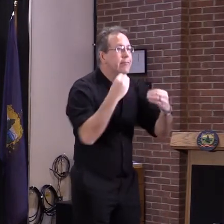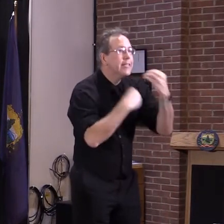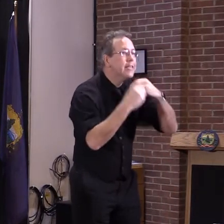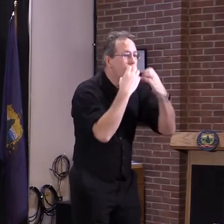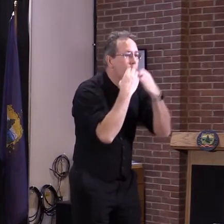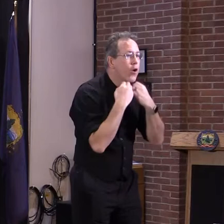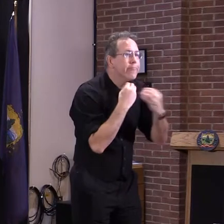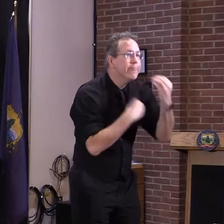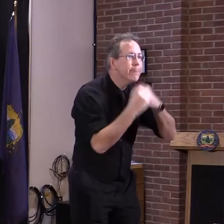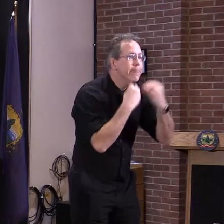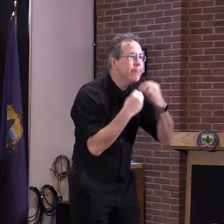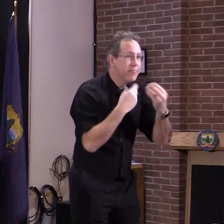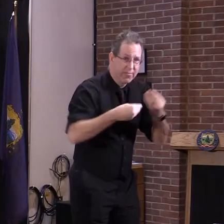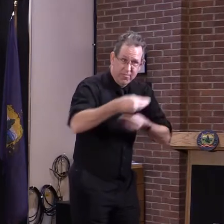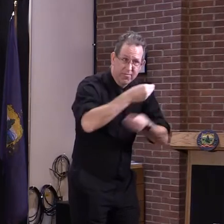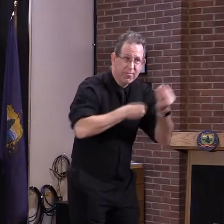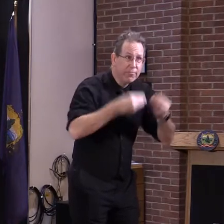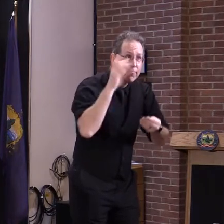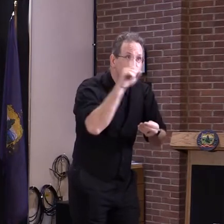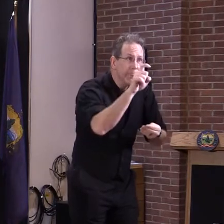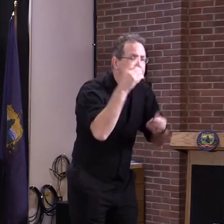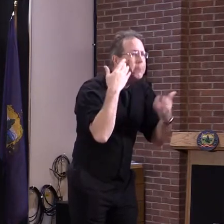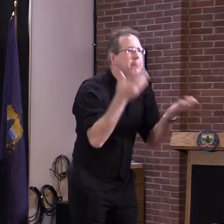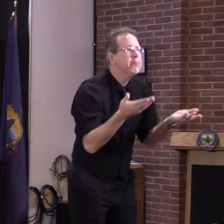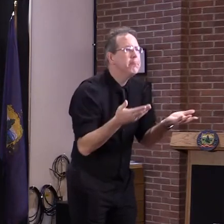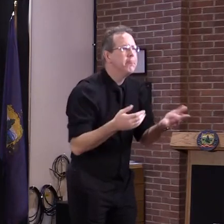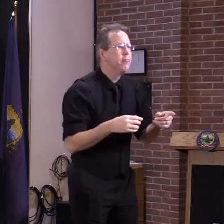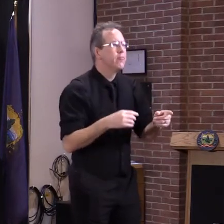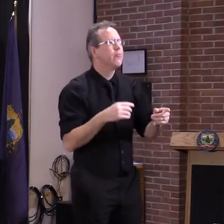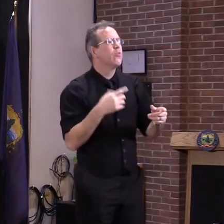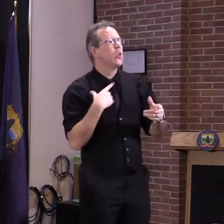new guidance and recommendations as we did previously.